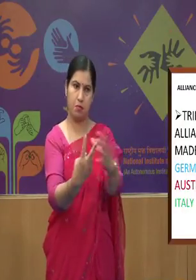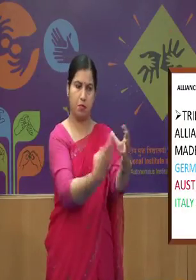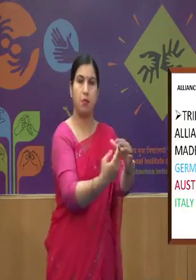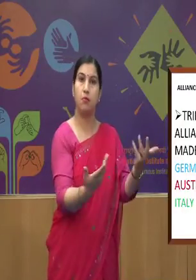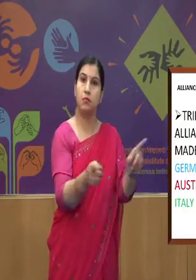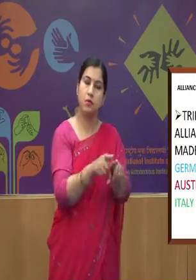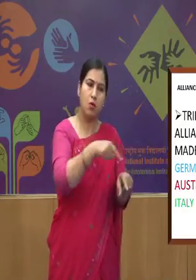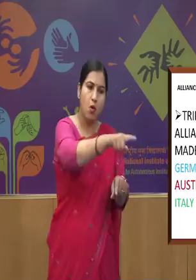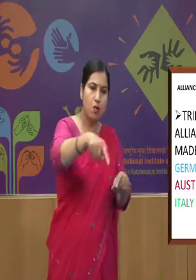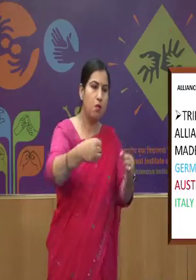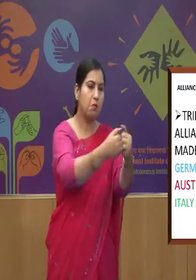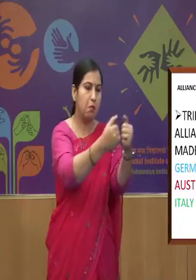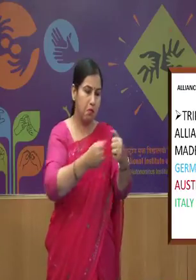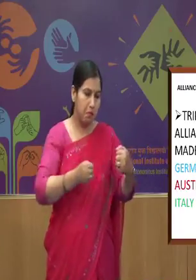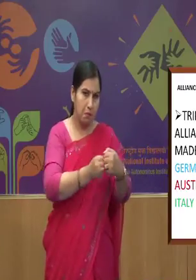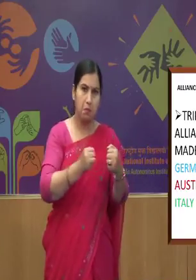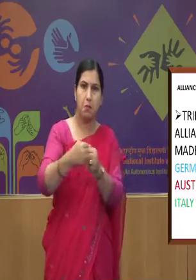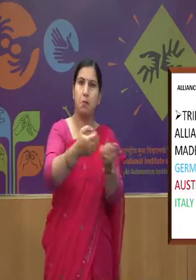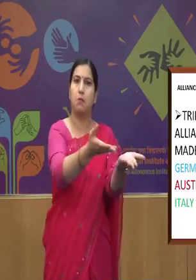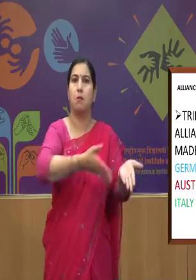that fought among themselves.